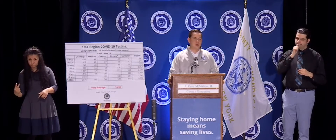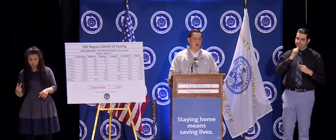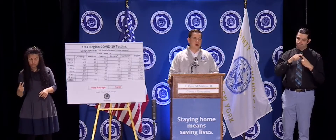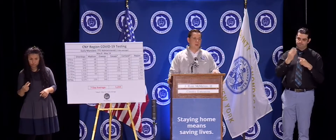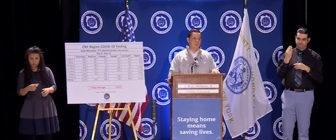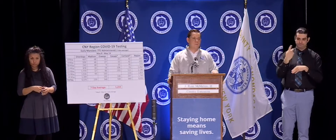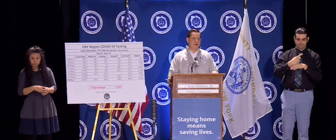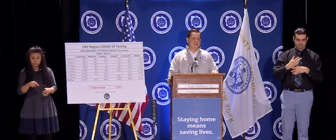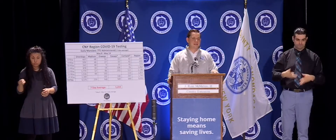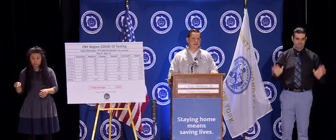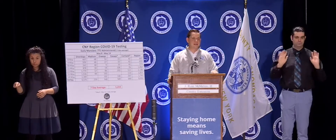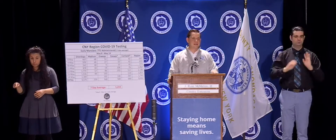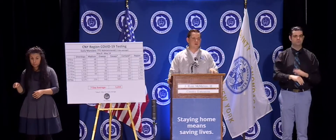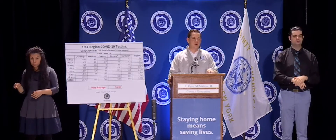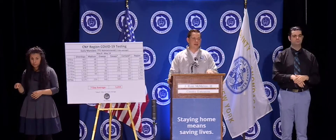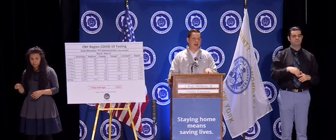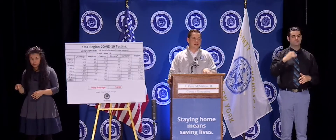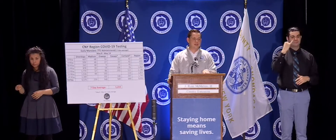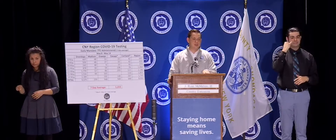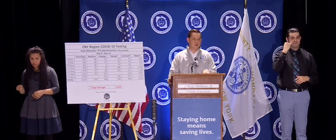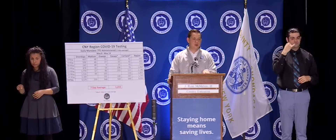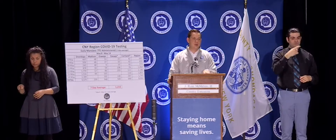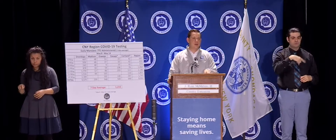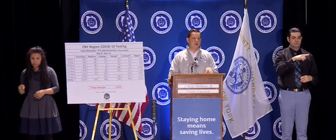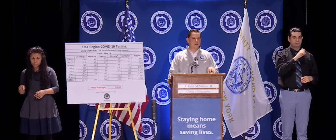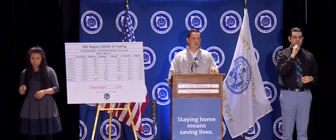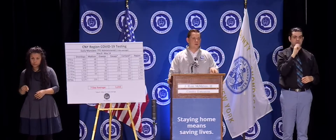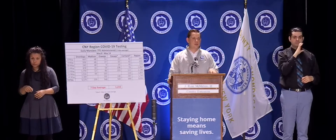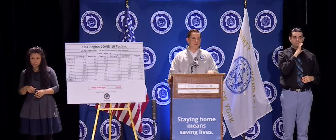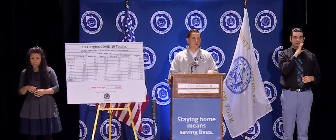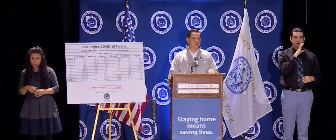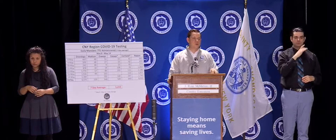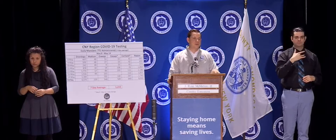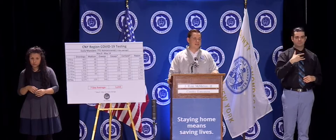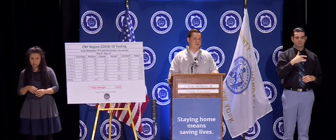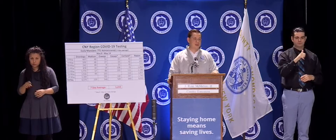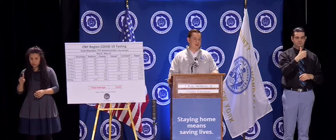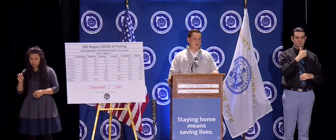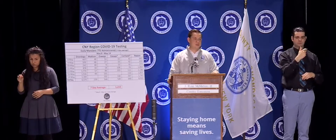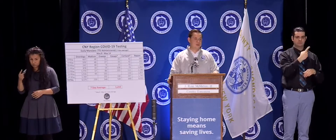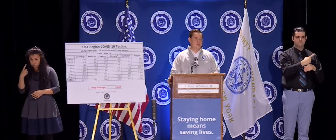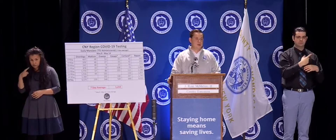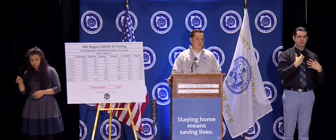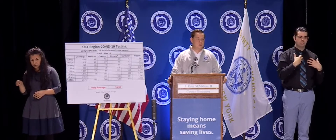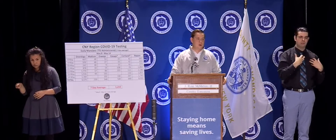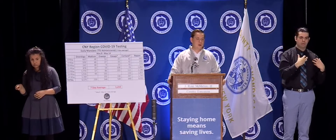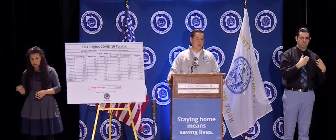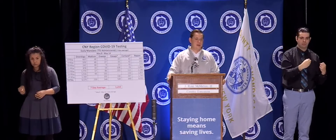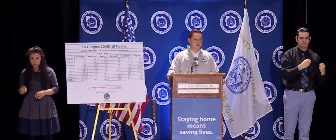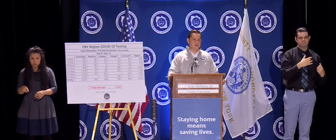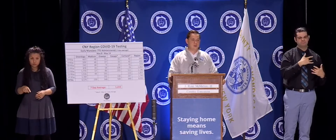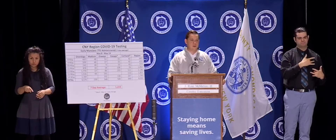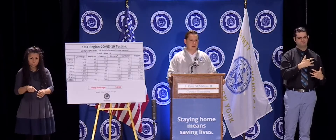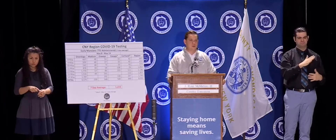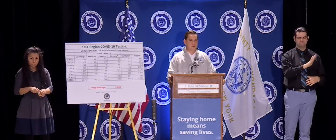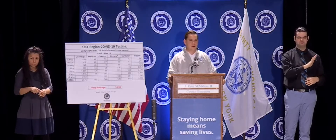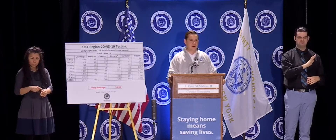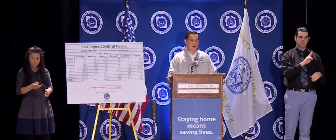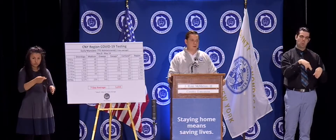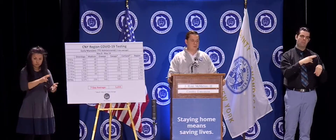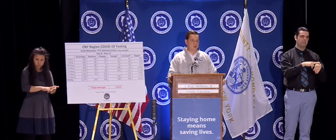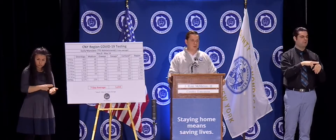isolation, best case if you're not a senior. Those numbers used to be 7 days. So as the